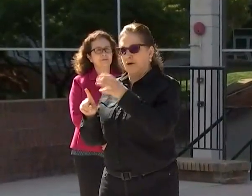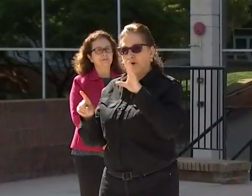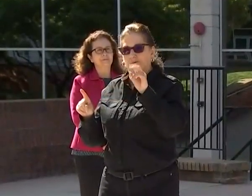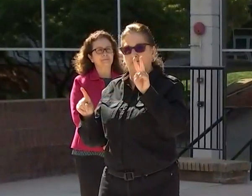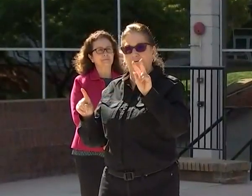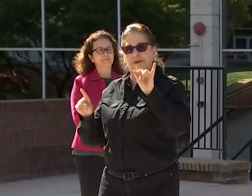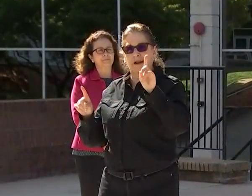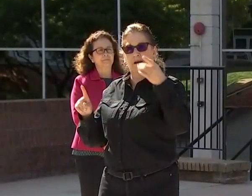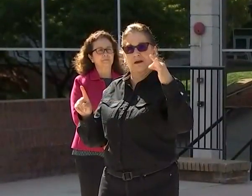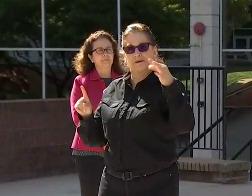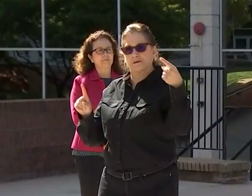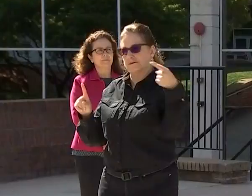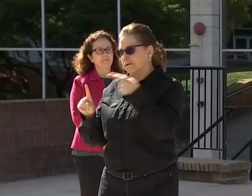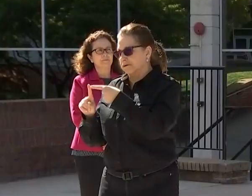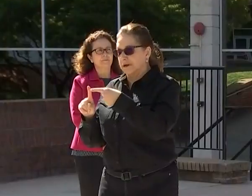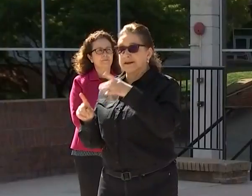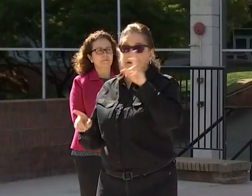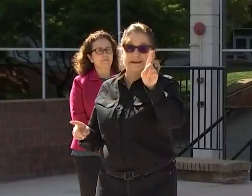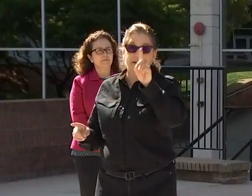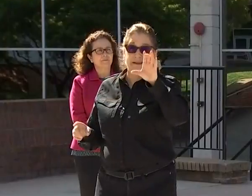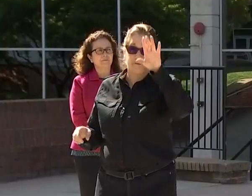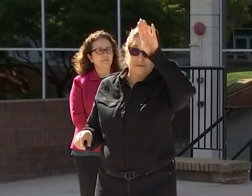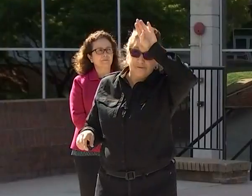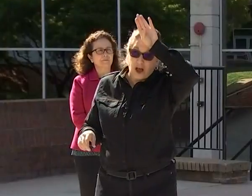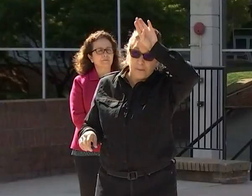and EMS, as of